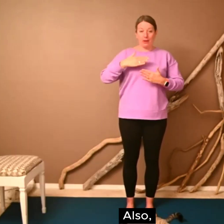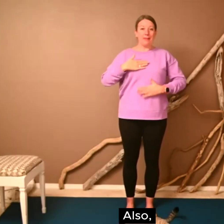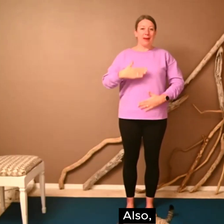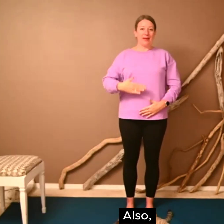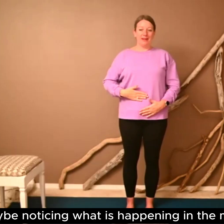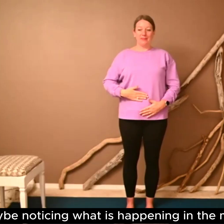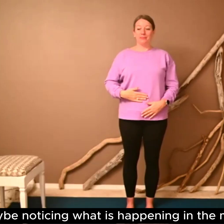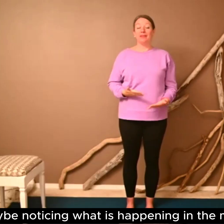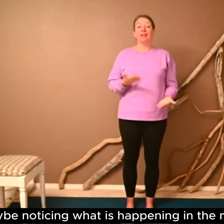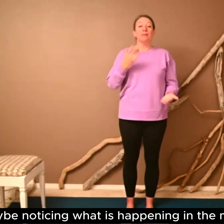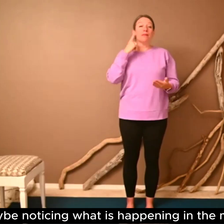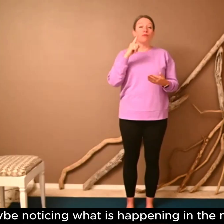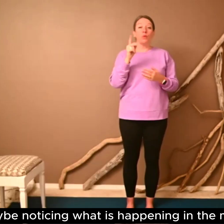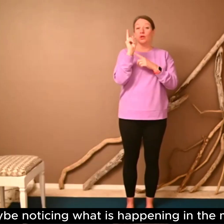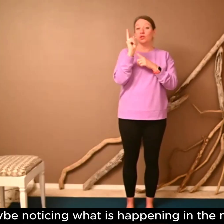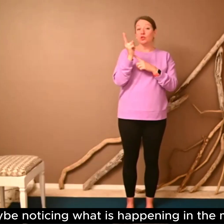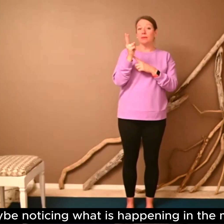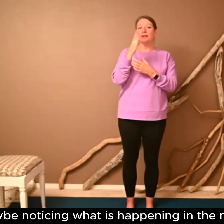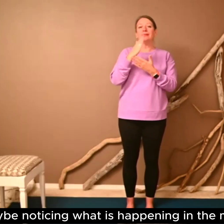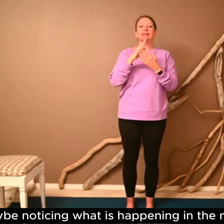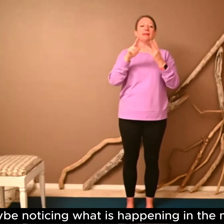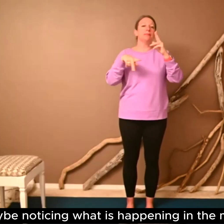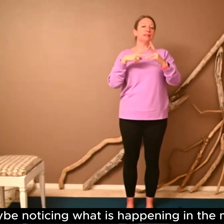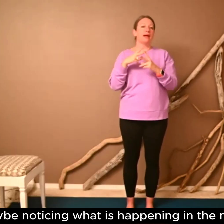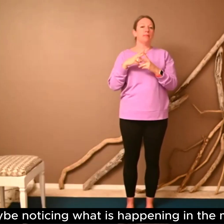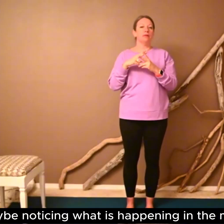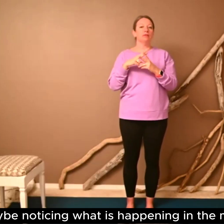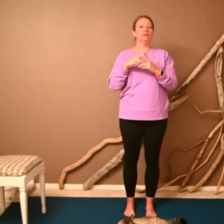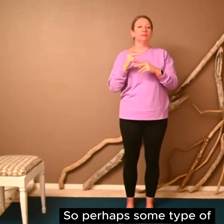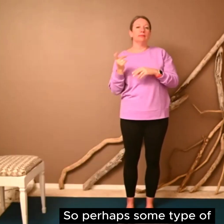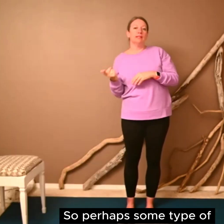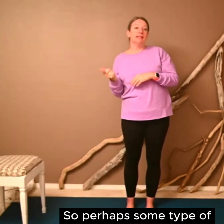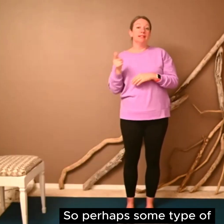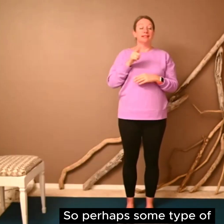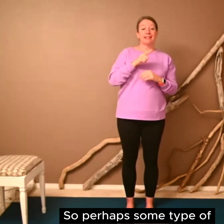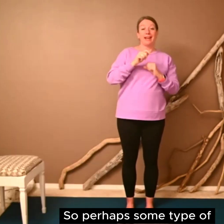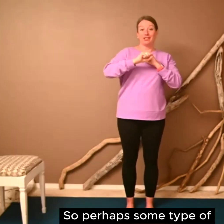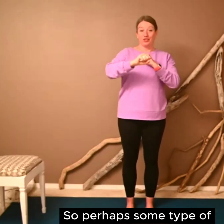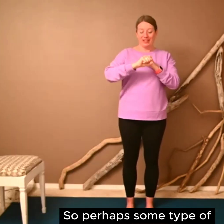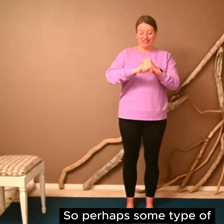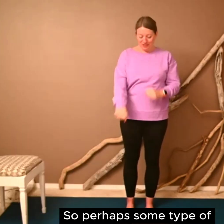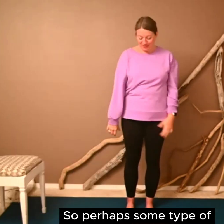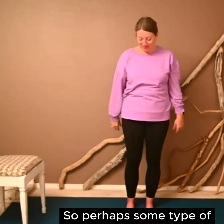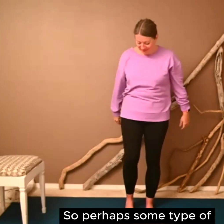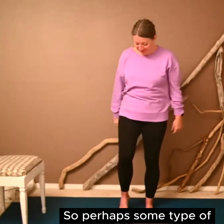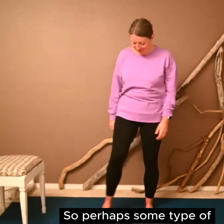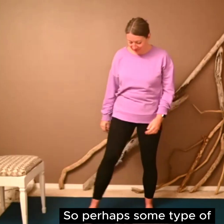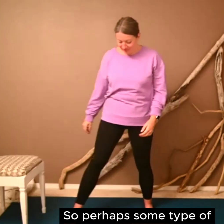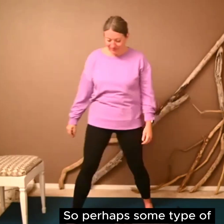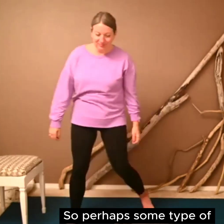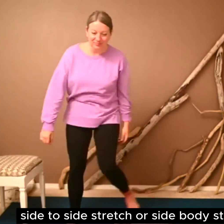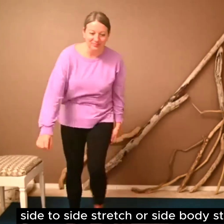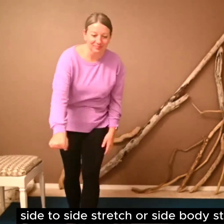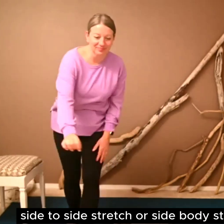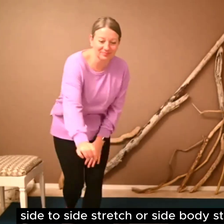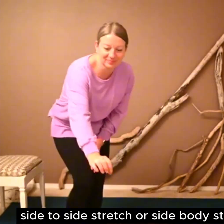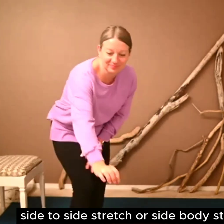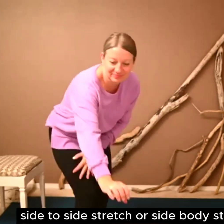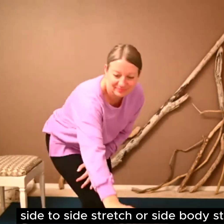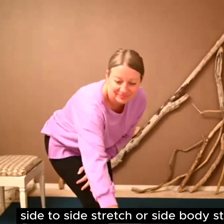Also, maybe noticing what is happening in the middle body. So perhaps some type of side to side stretch